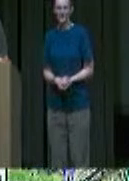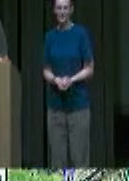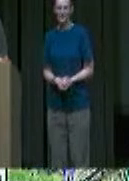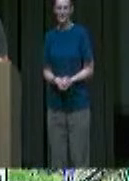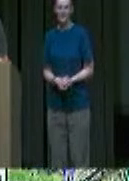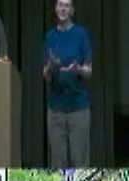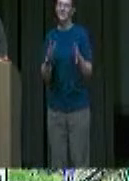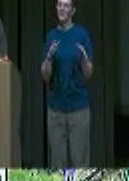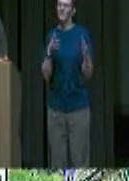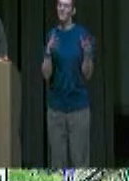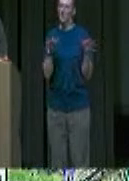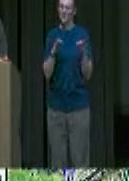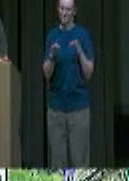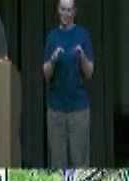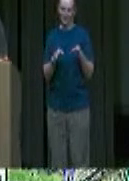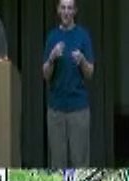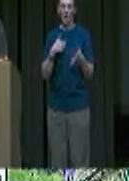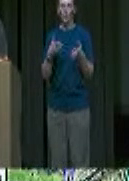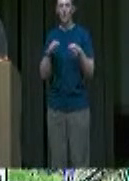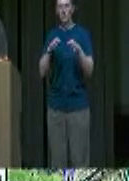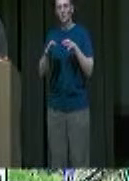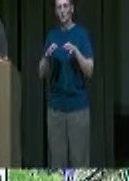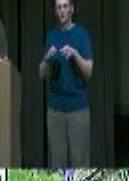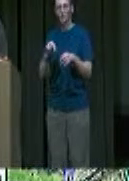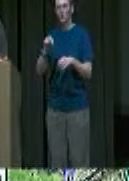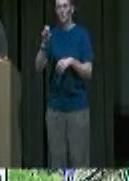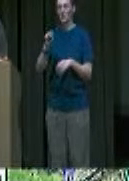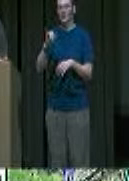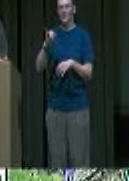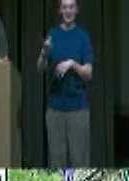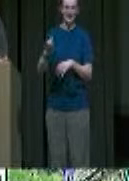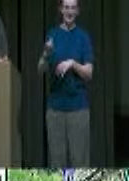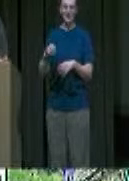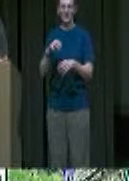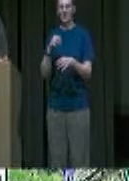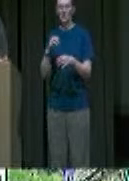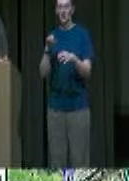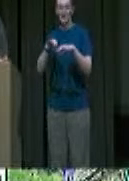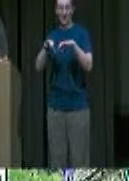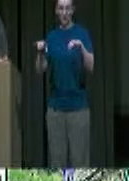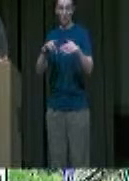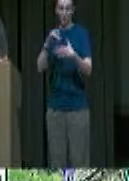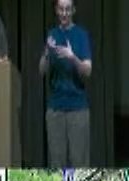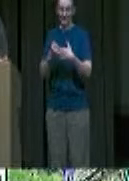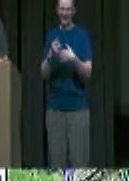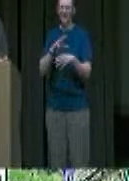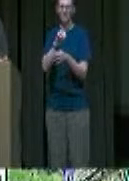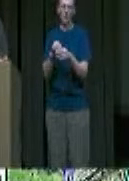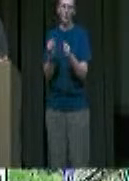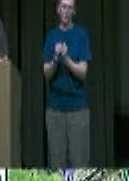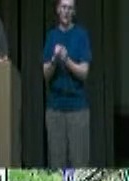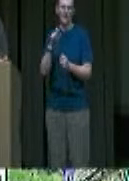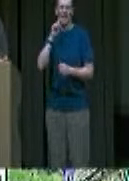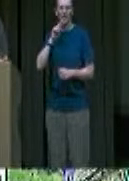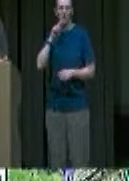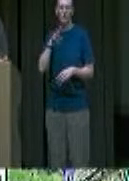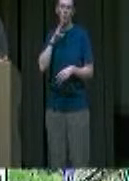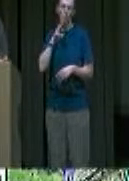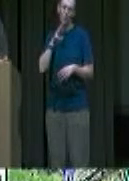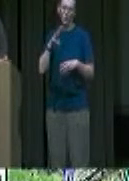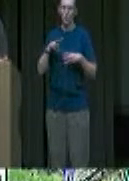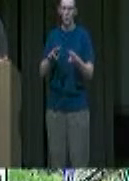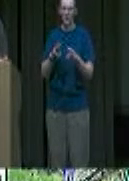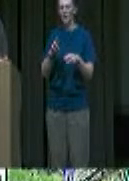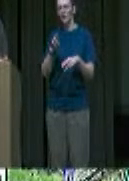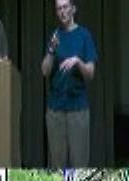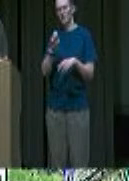And as I said, I wanted to mention the Northside Interceptor Tunnel project. This is part of our Akron Waterways Renewed program to